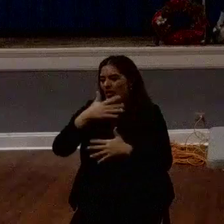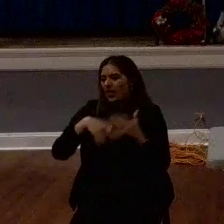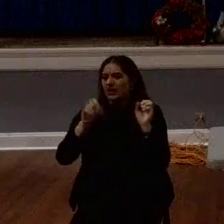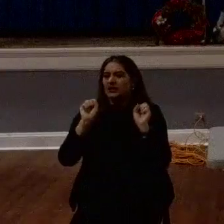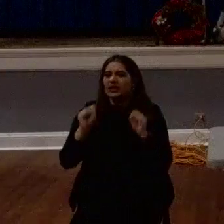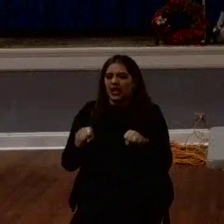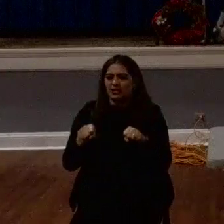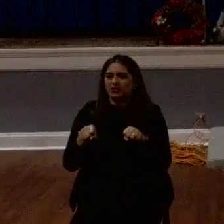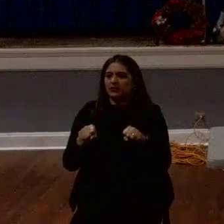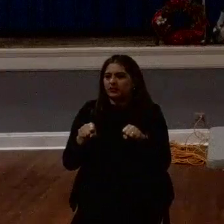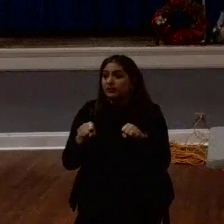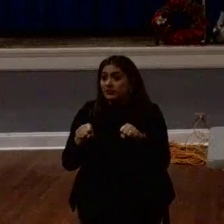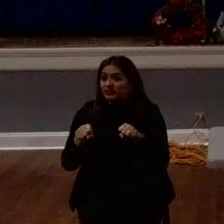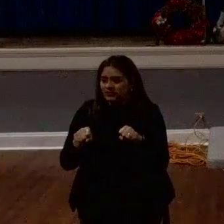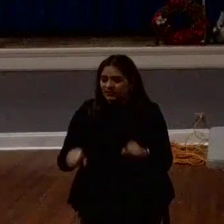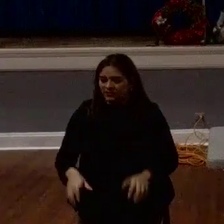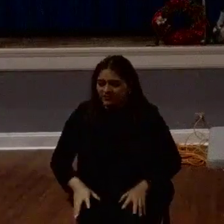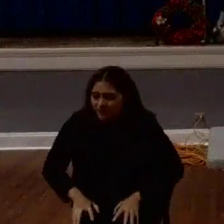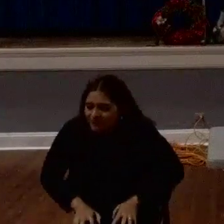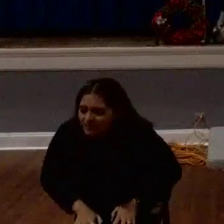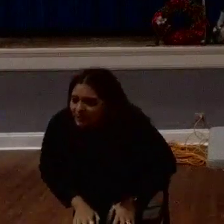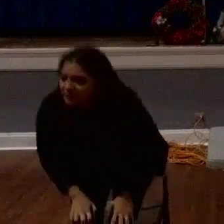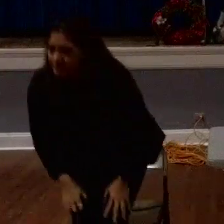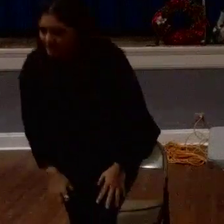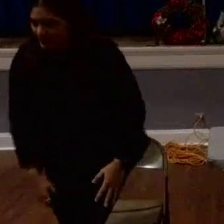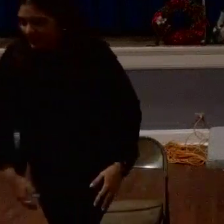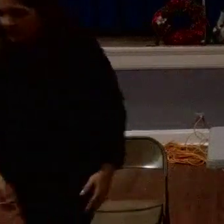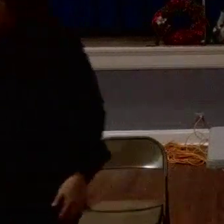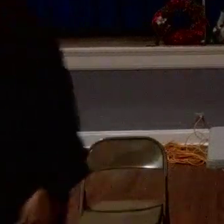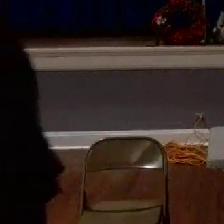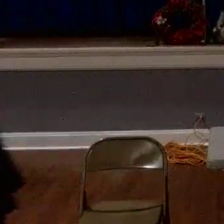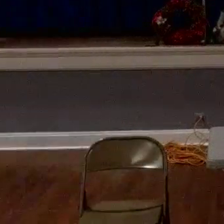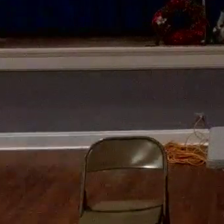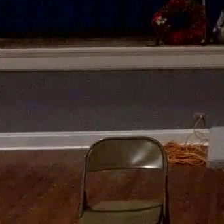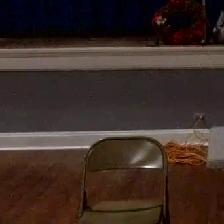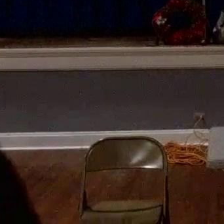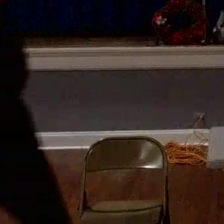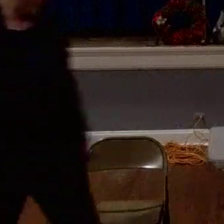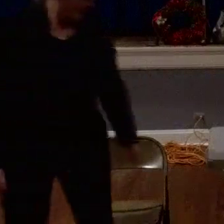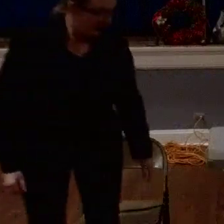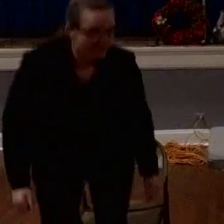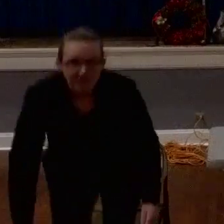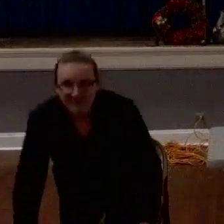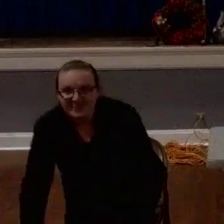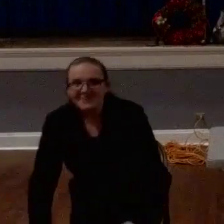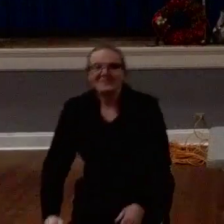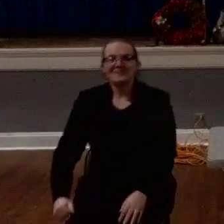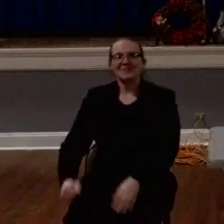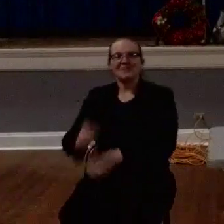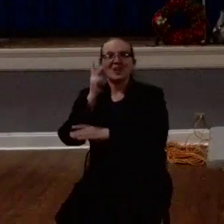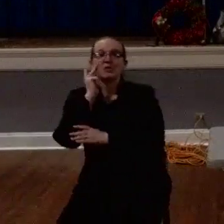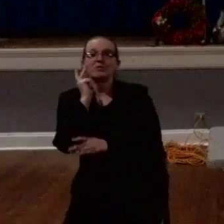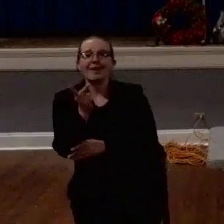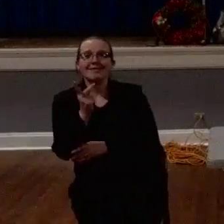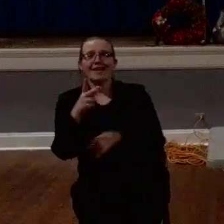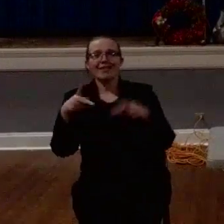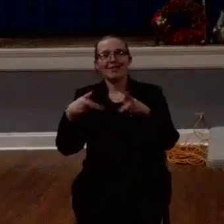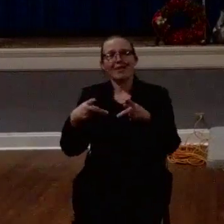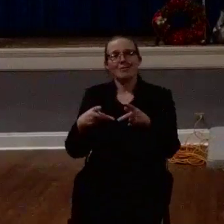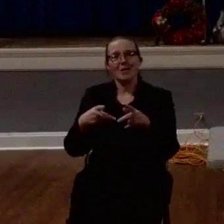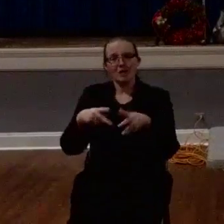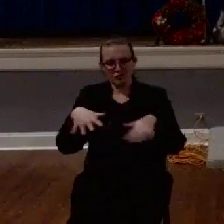This is a rendering showing that playground area. To the right, you'll see there's the restroom, and that restroom is for the Bridge